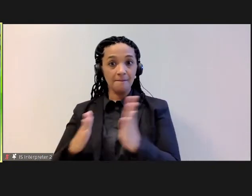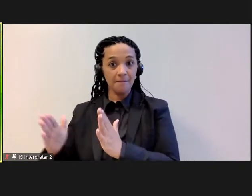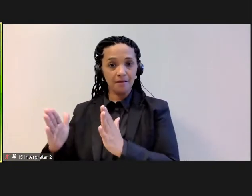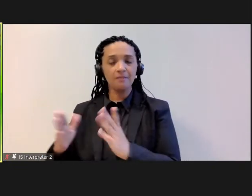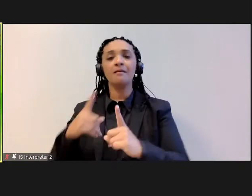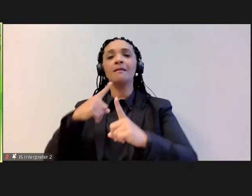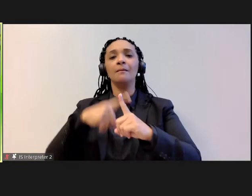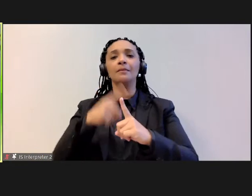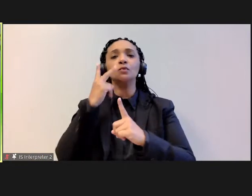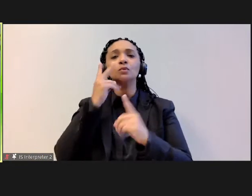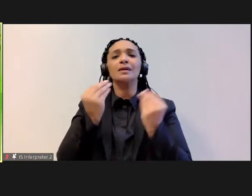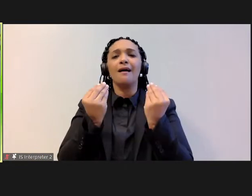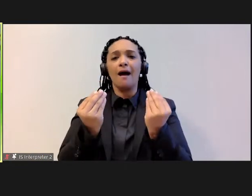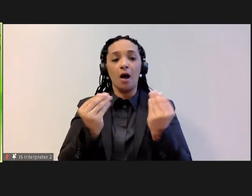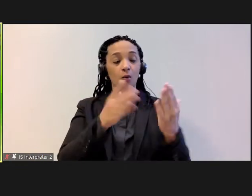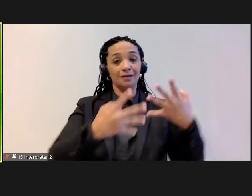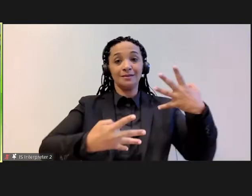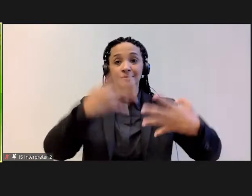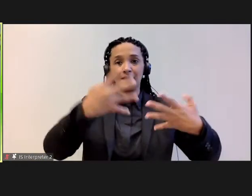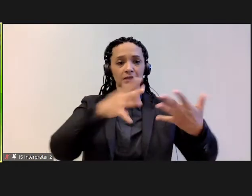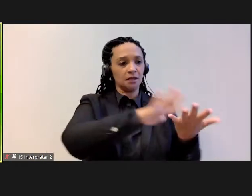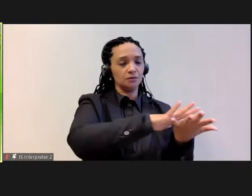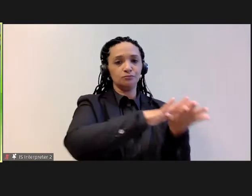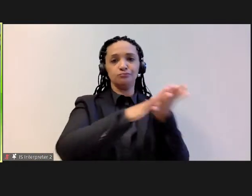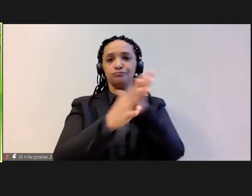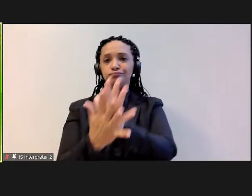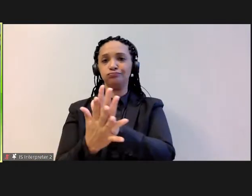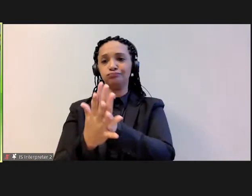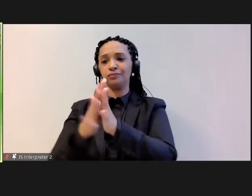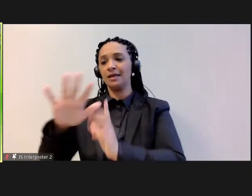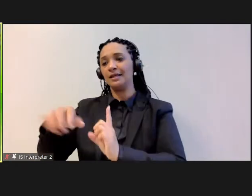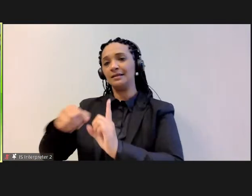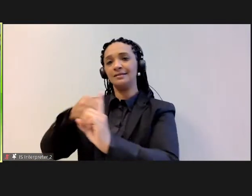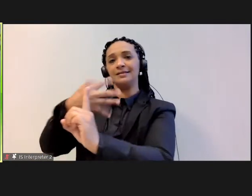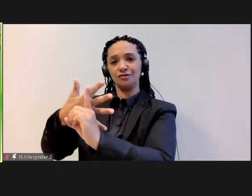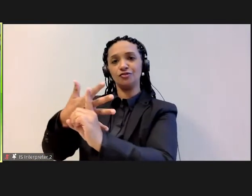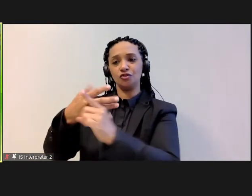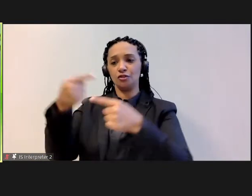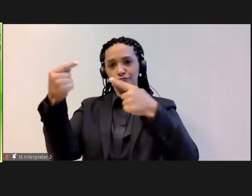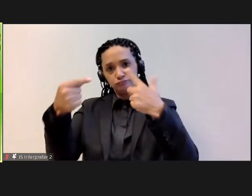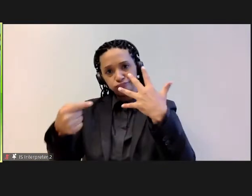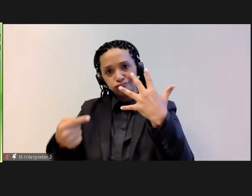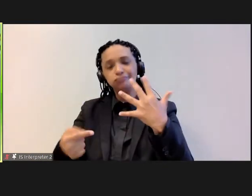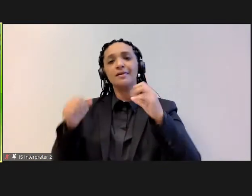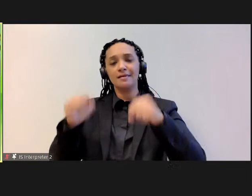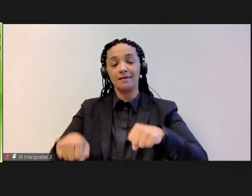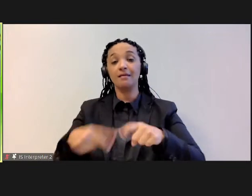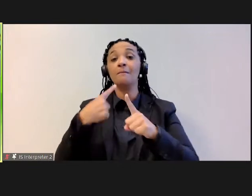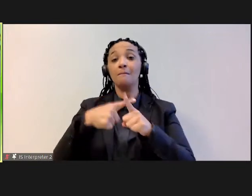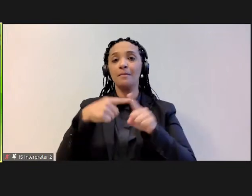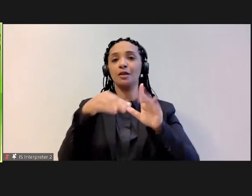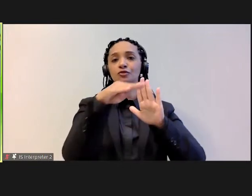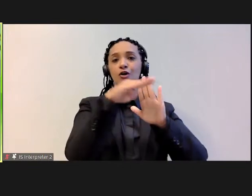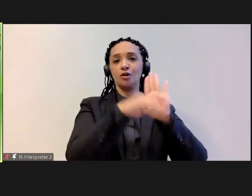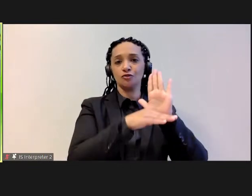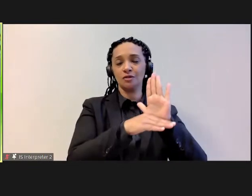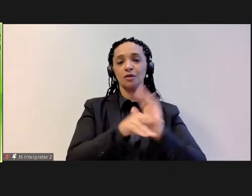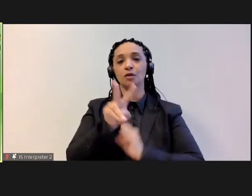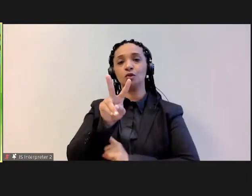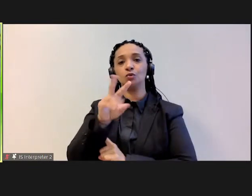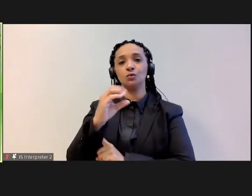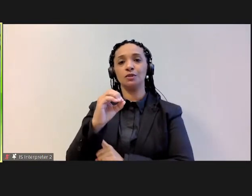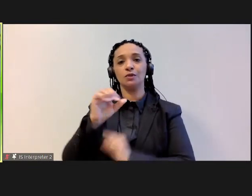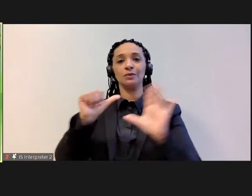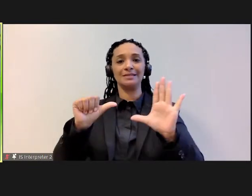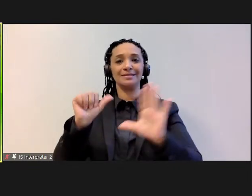the implementation of the Sustainable Development Goals and Agenda 2063.